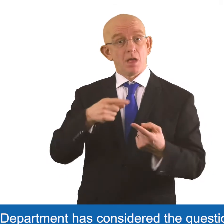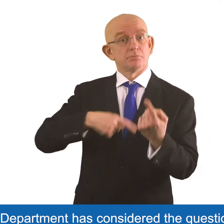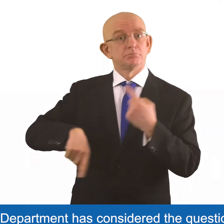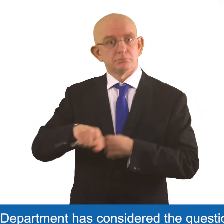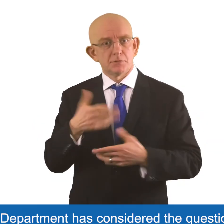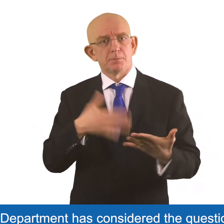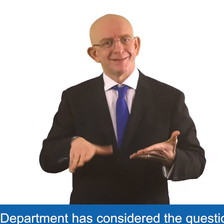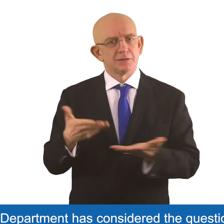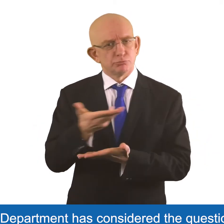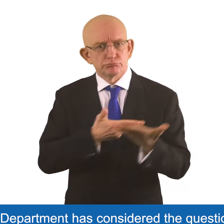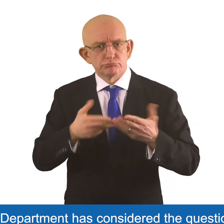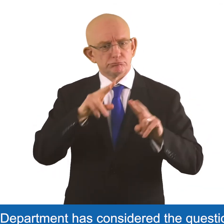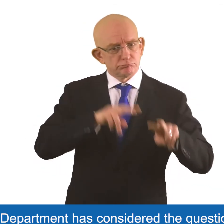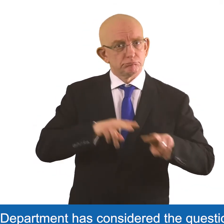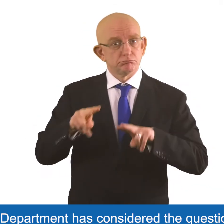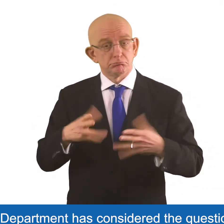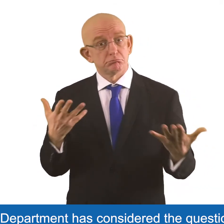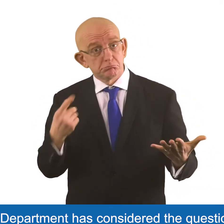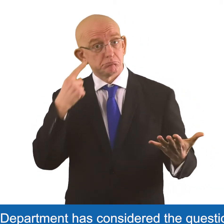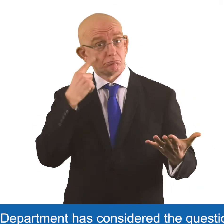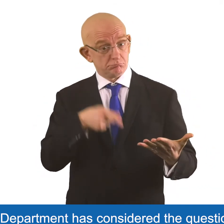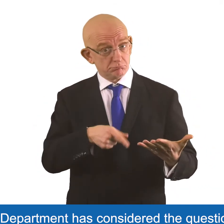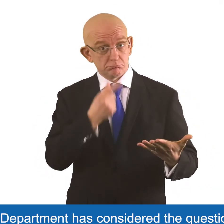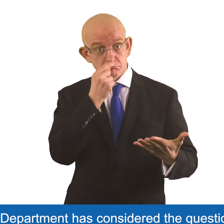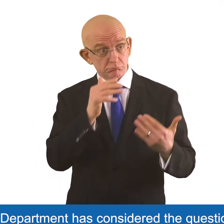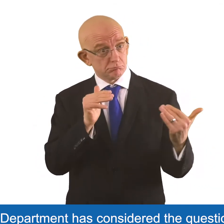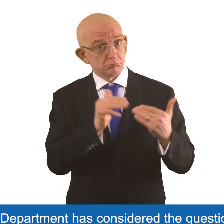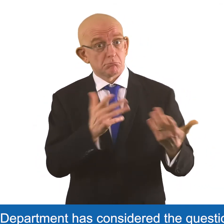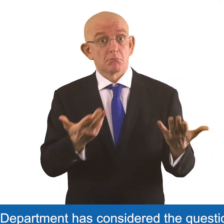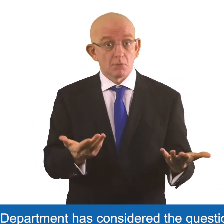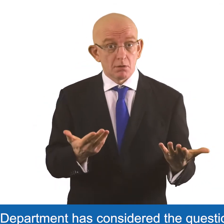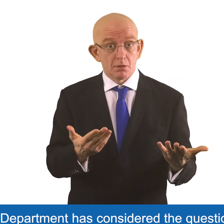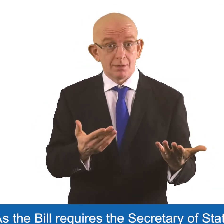Nonetheless, the Department has considered the question of compatibility.